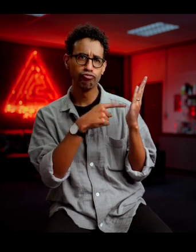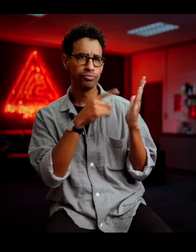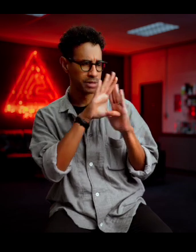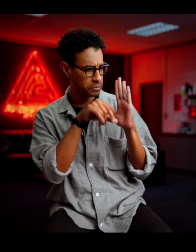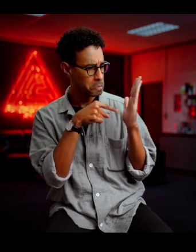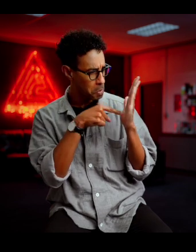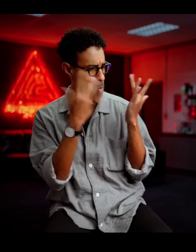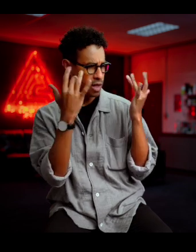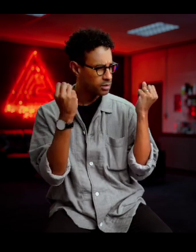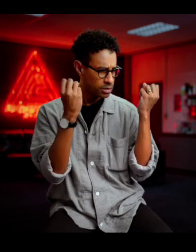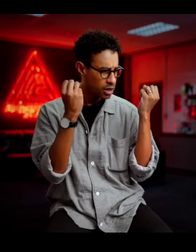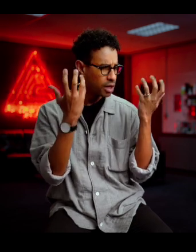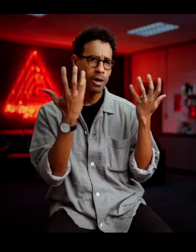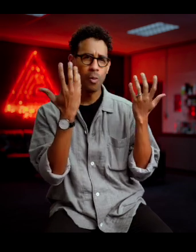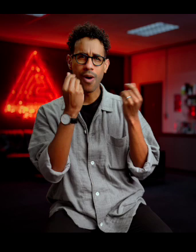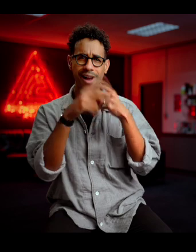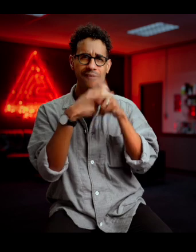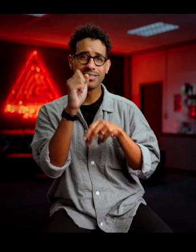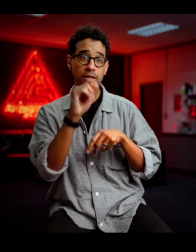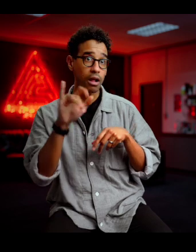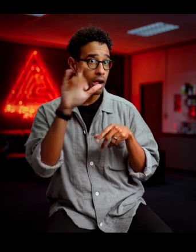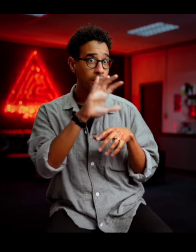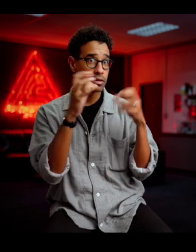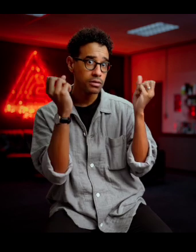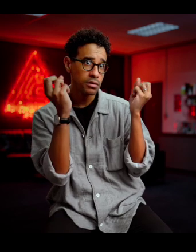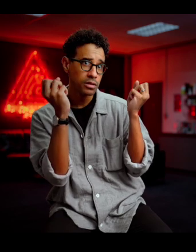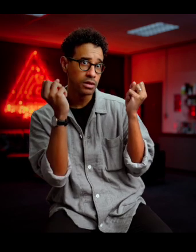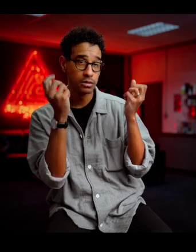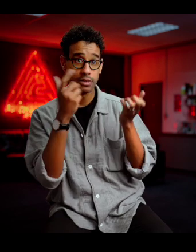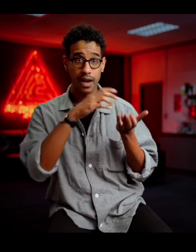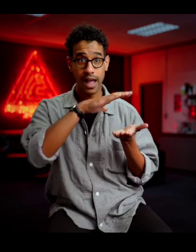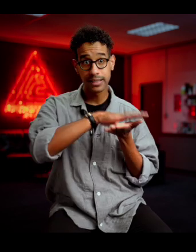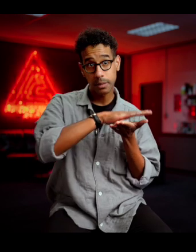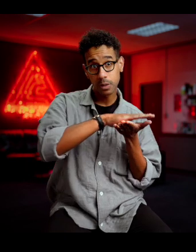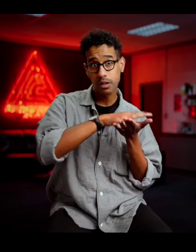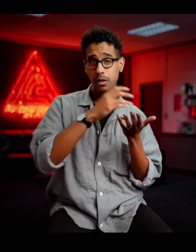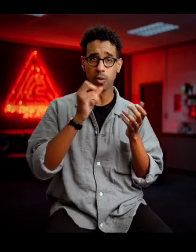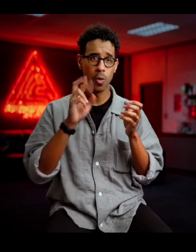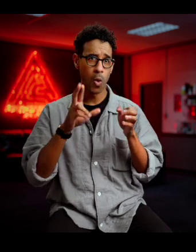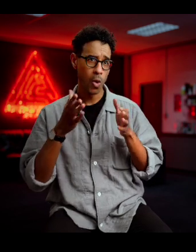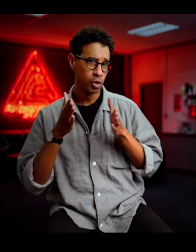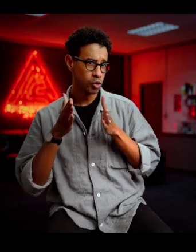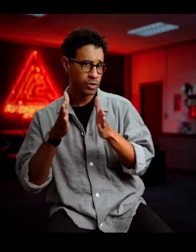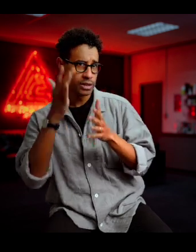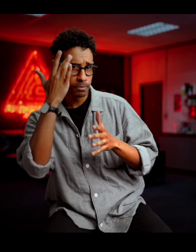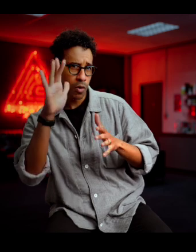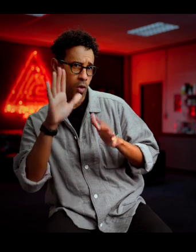the script to make sure the signs are correct, to make sure the style of signing is accurate, whether it